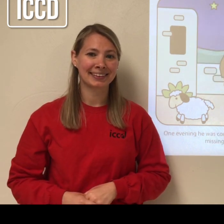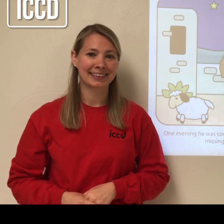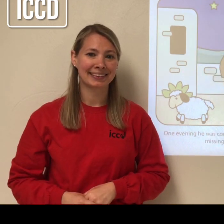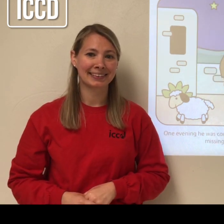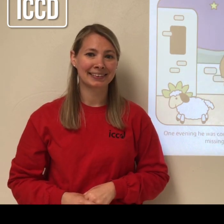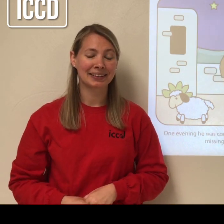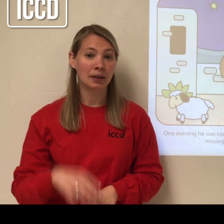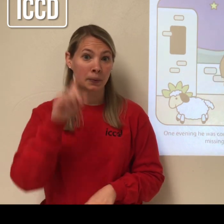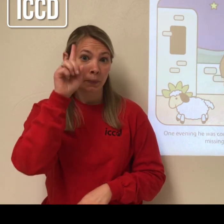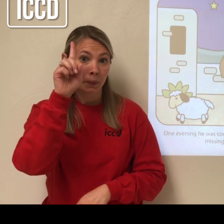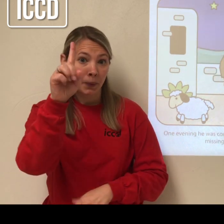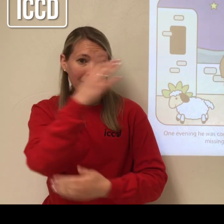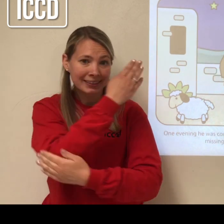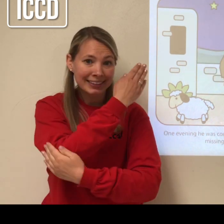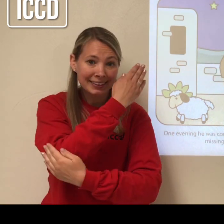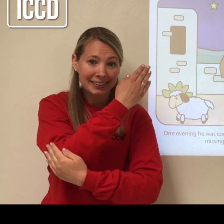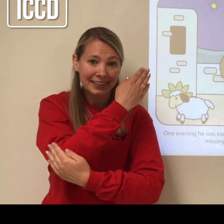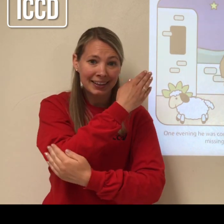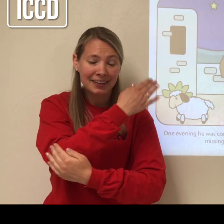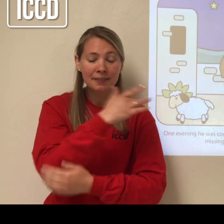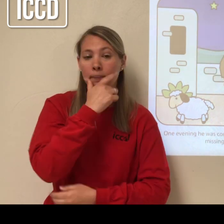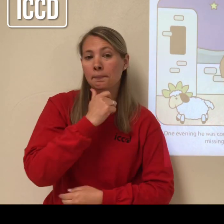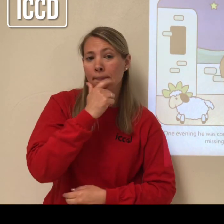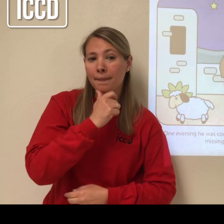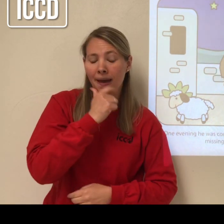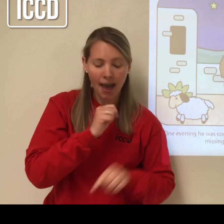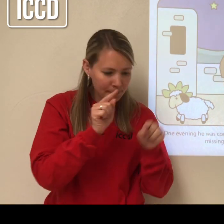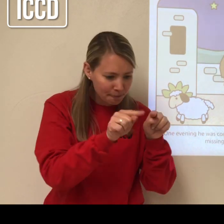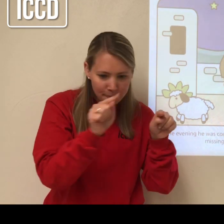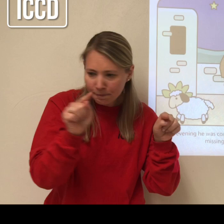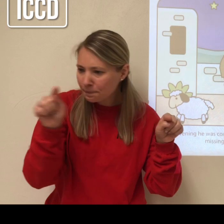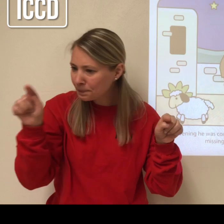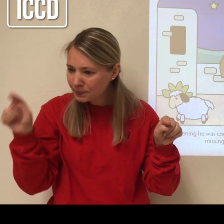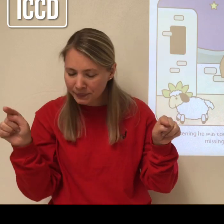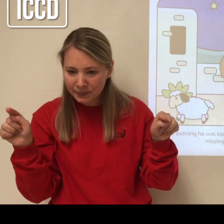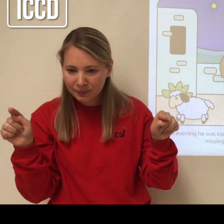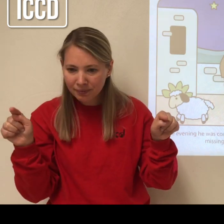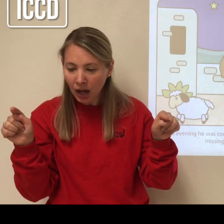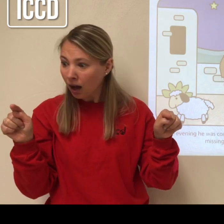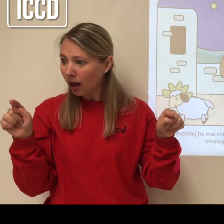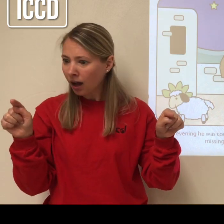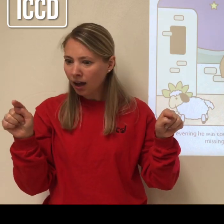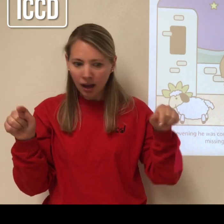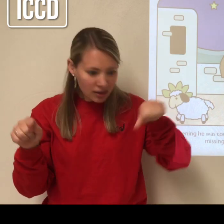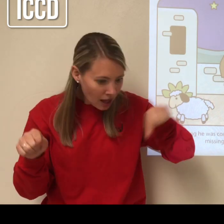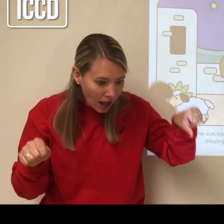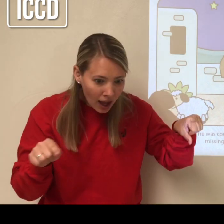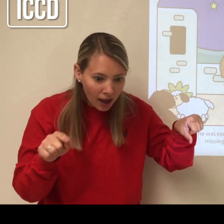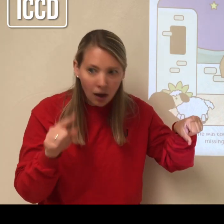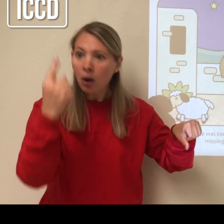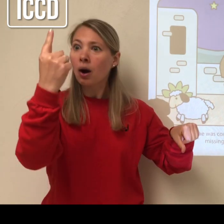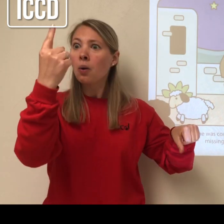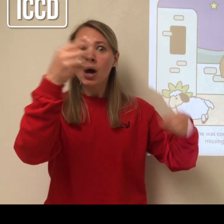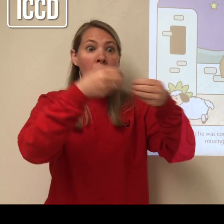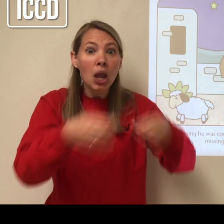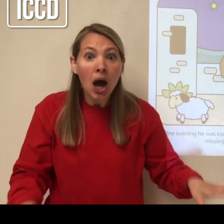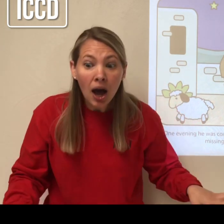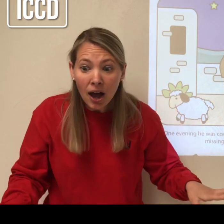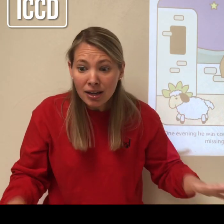One evening he was counting his sheep. Oh no! One sheep is missing! The shepherd cried.